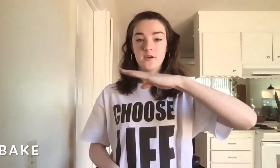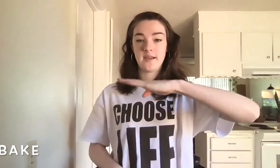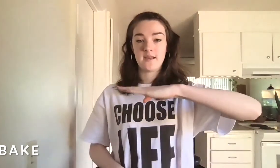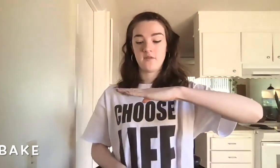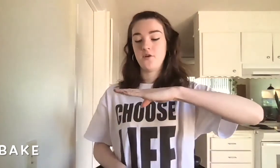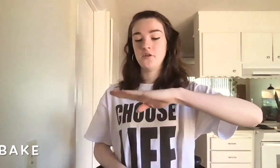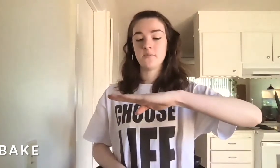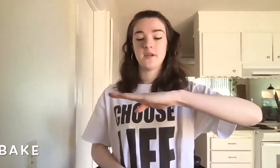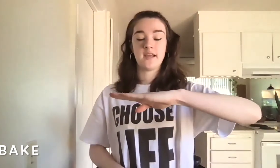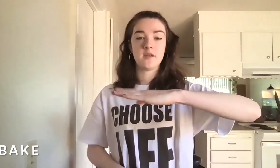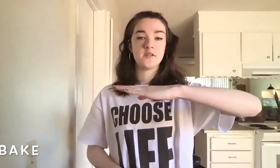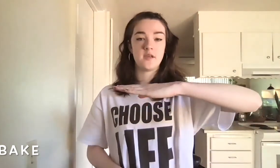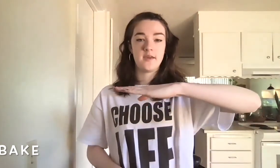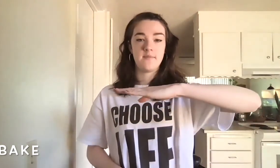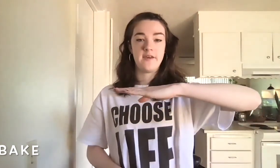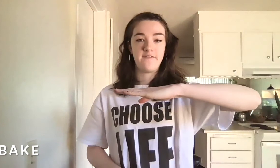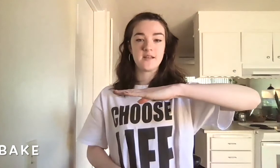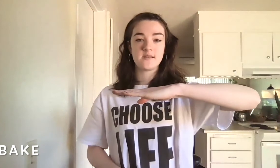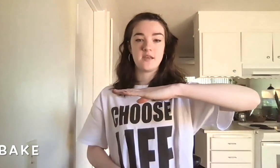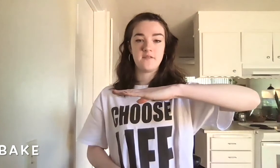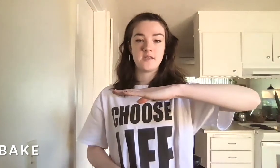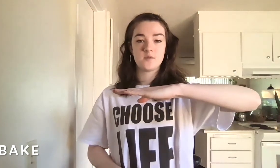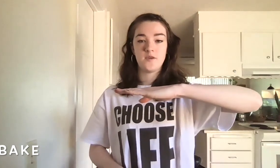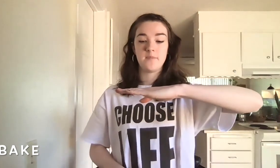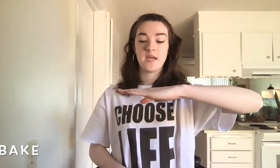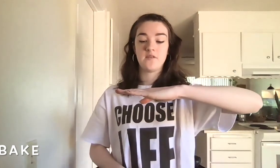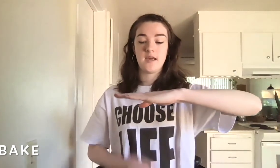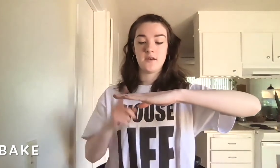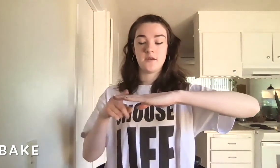have our non-dominant hand, a flat surface with the back of our hand